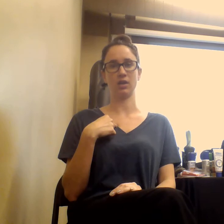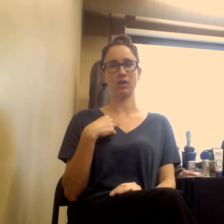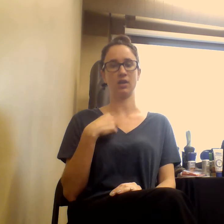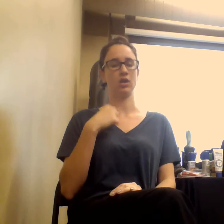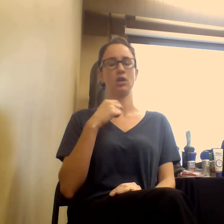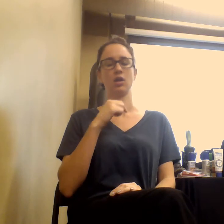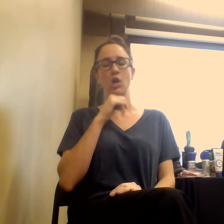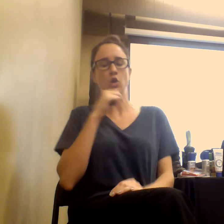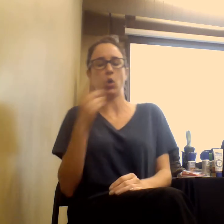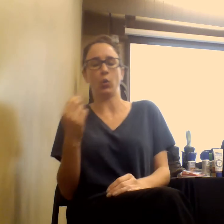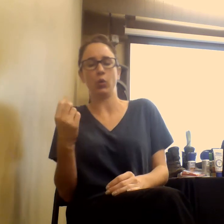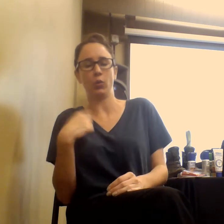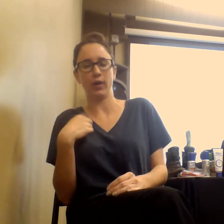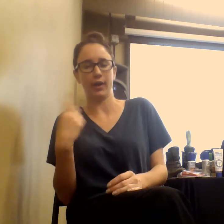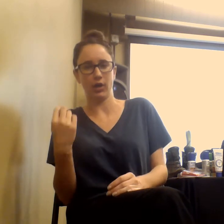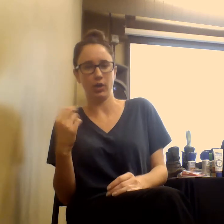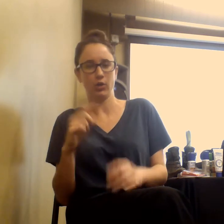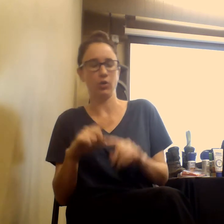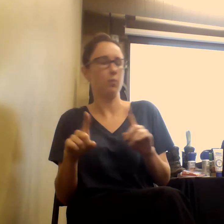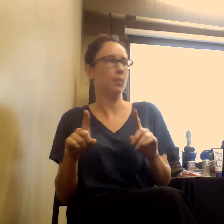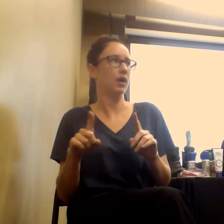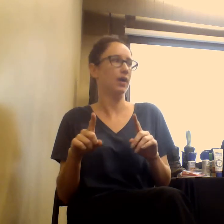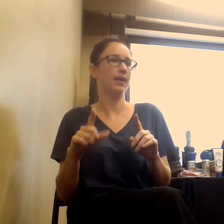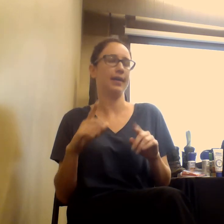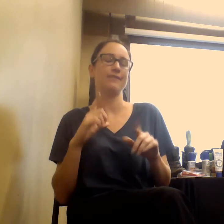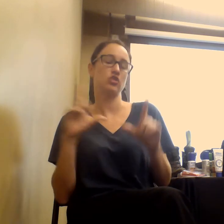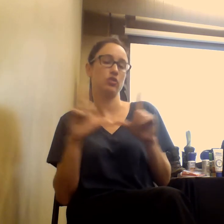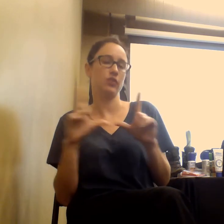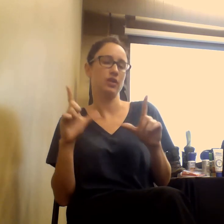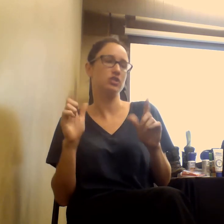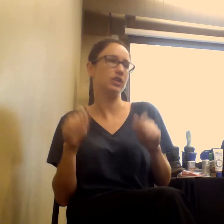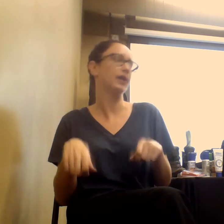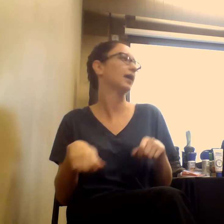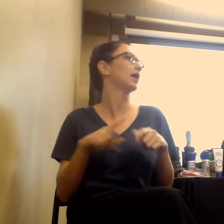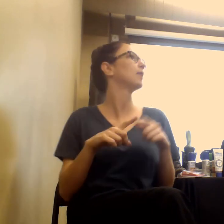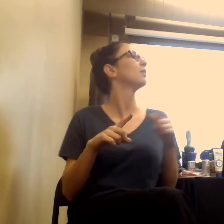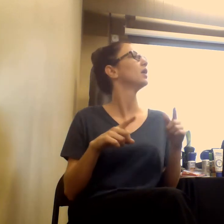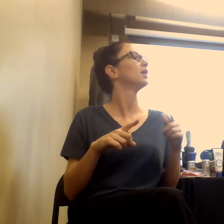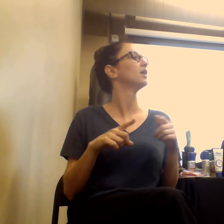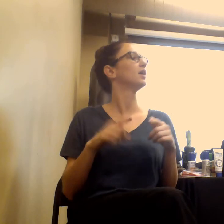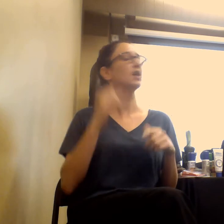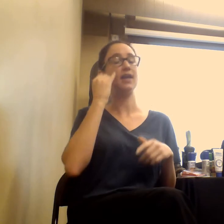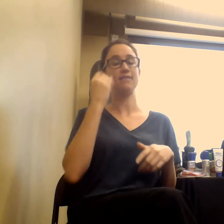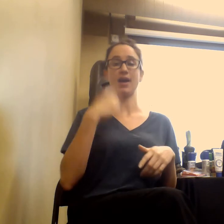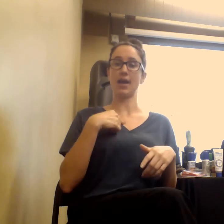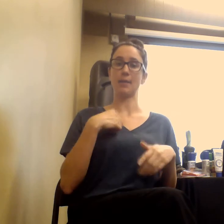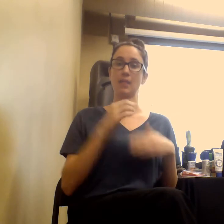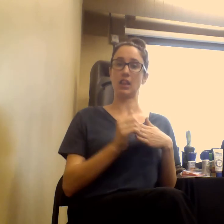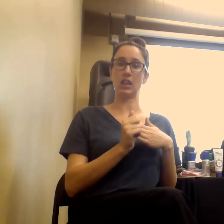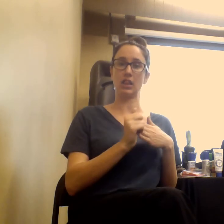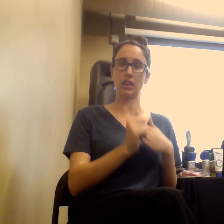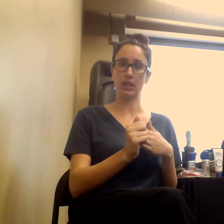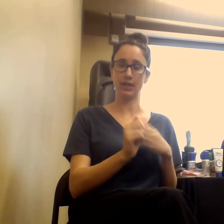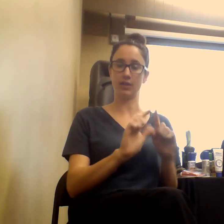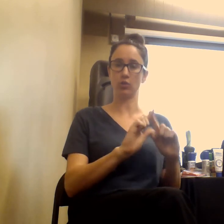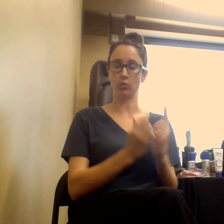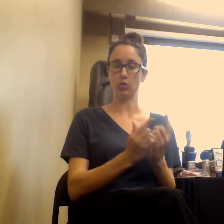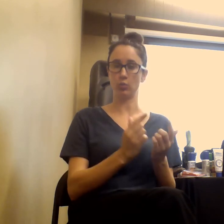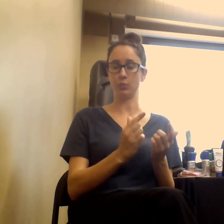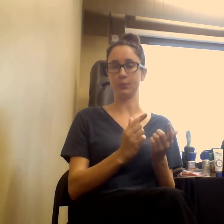to do this, but I'm either out there solo testing gear or I'm leading a group. If I'm leading a group, excuse my French,